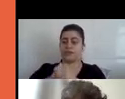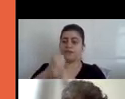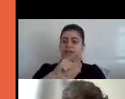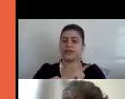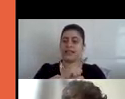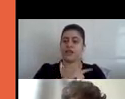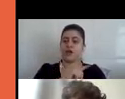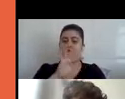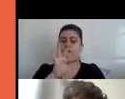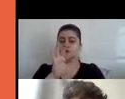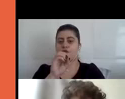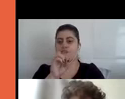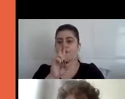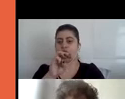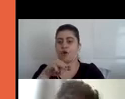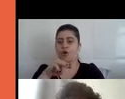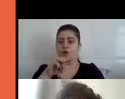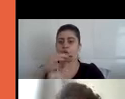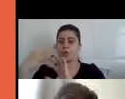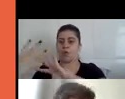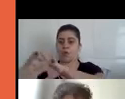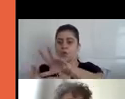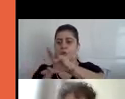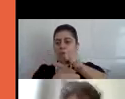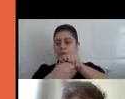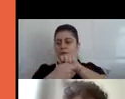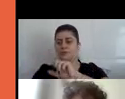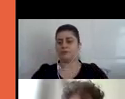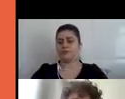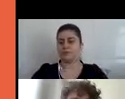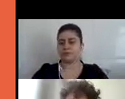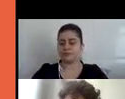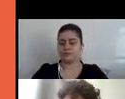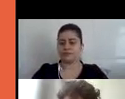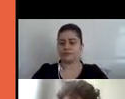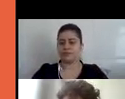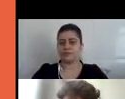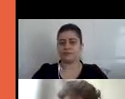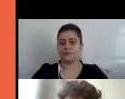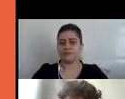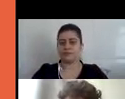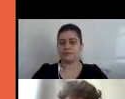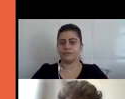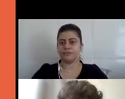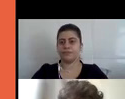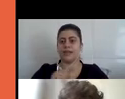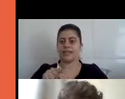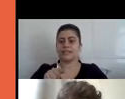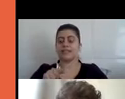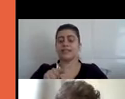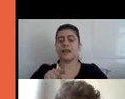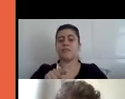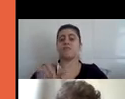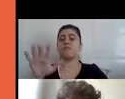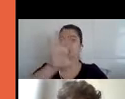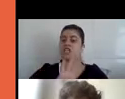active region because you submitted 70 food practices to the Milan Pact Awards.